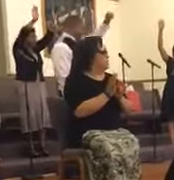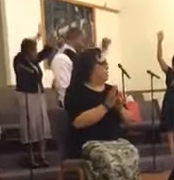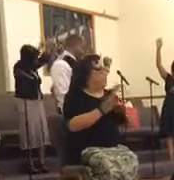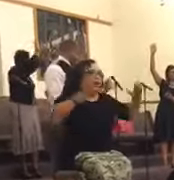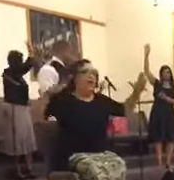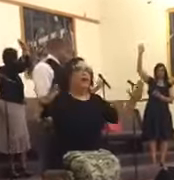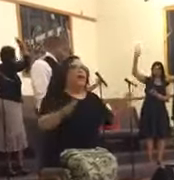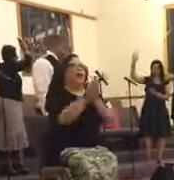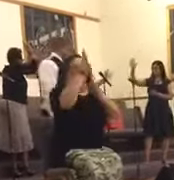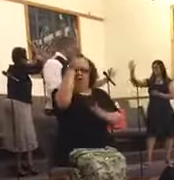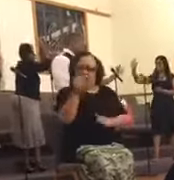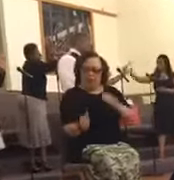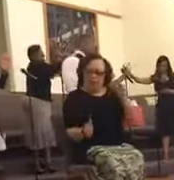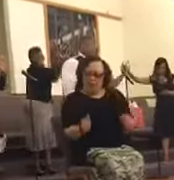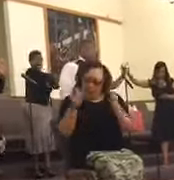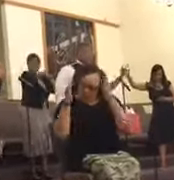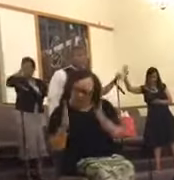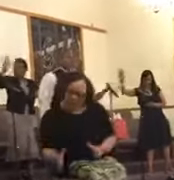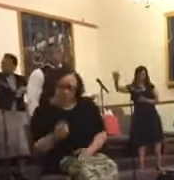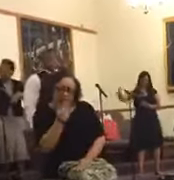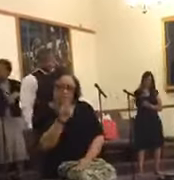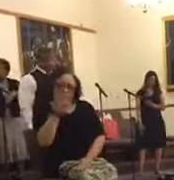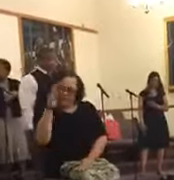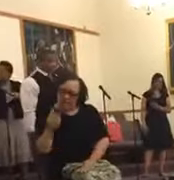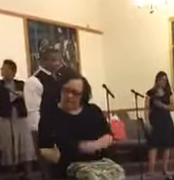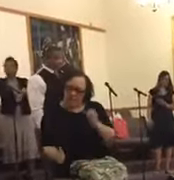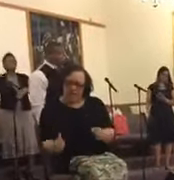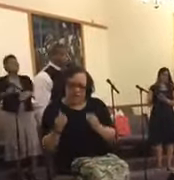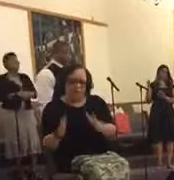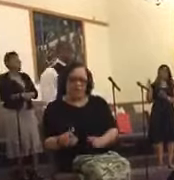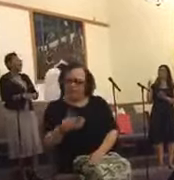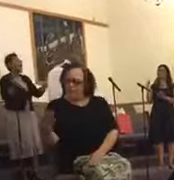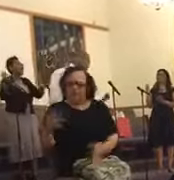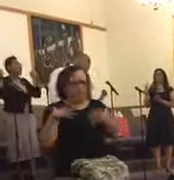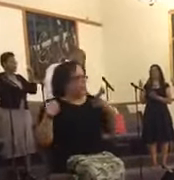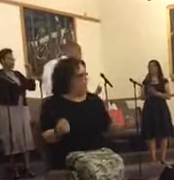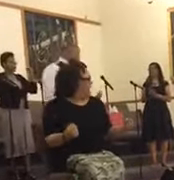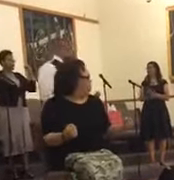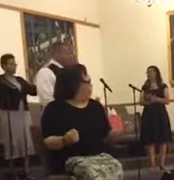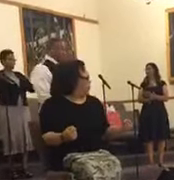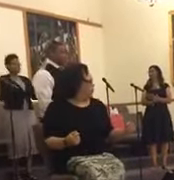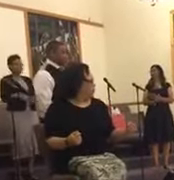five and say, neighbor, there's power.